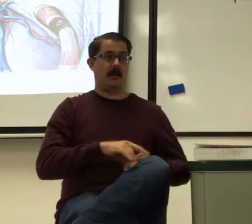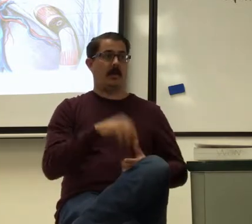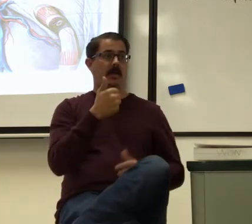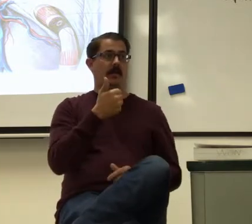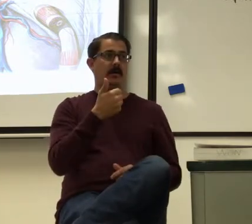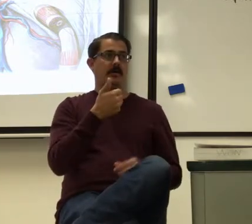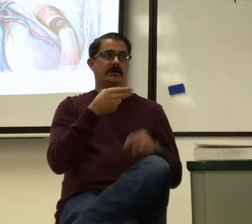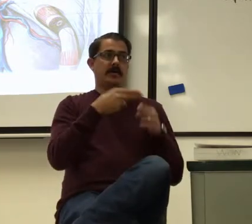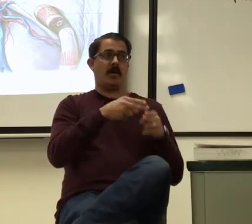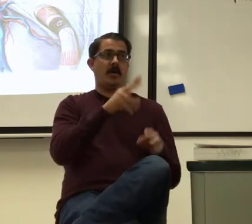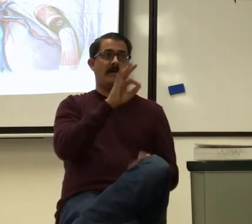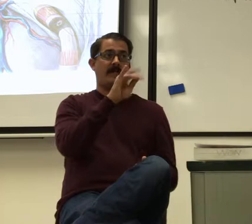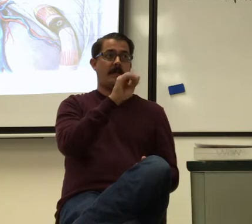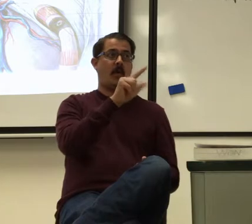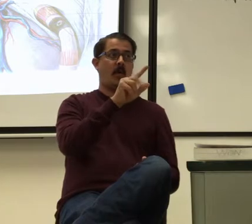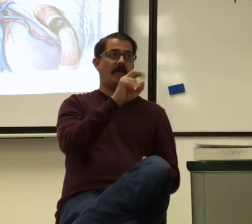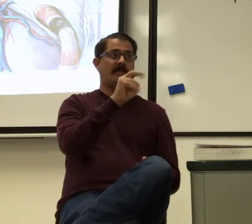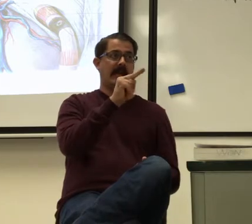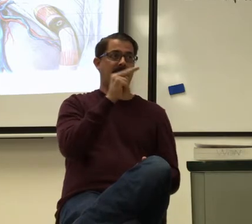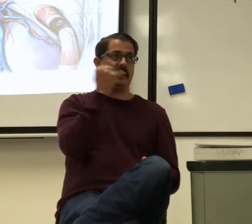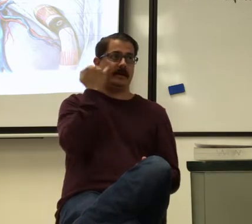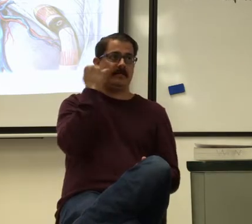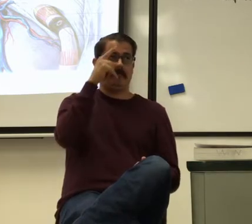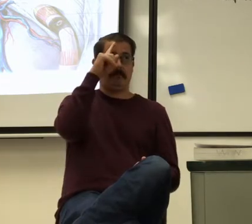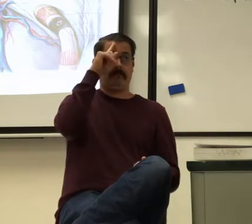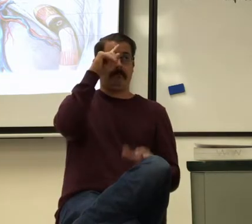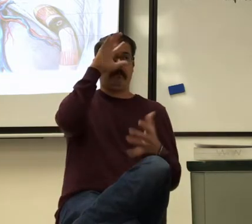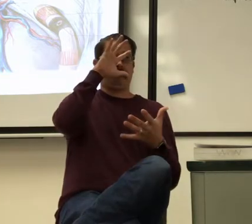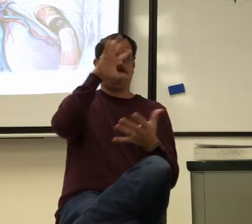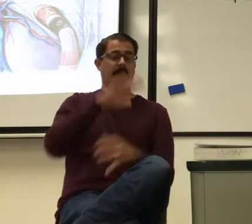call it the femoral vein if you have no other clues.